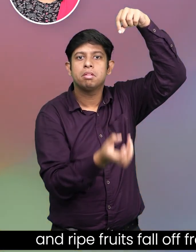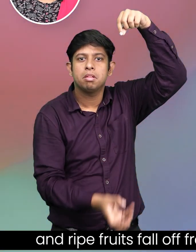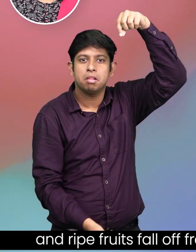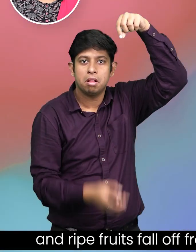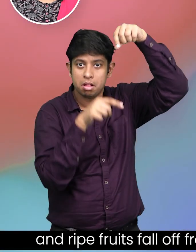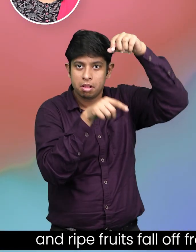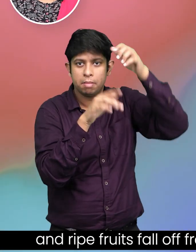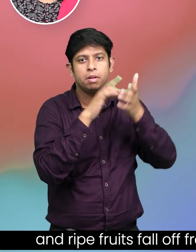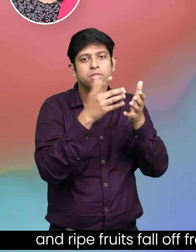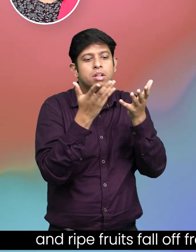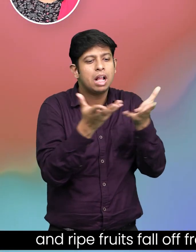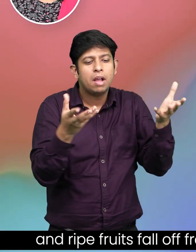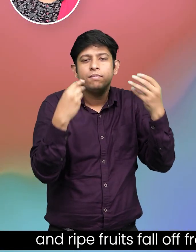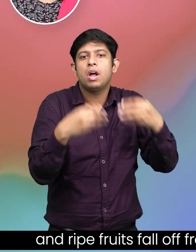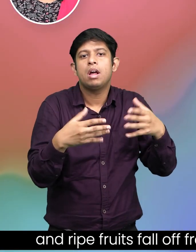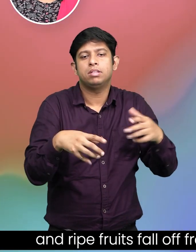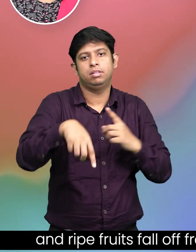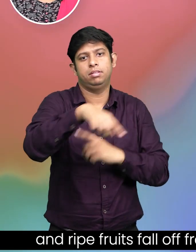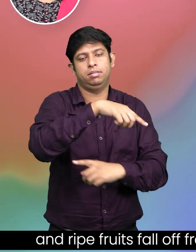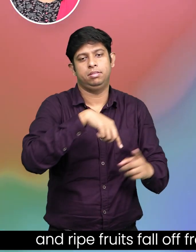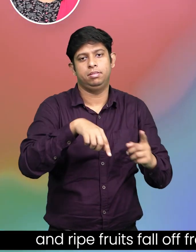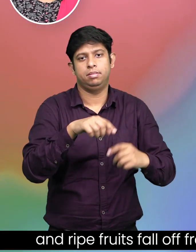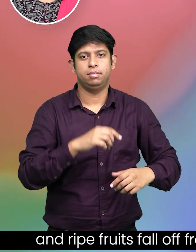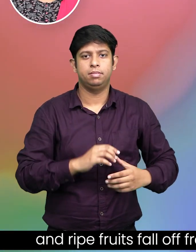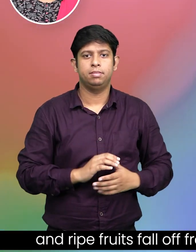get rid of the waste products.